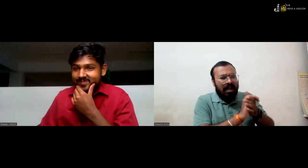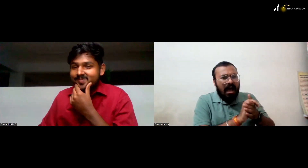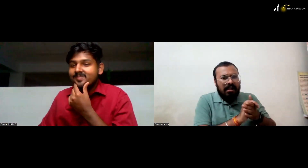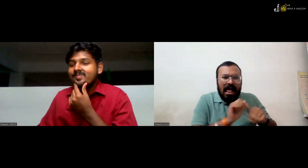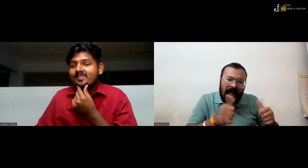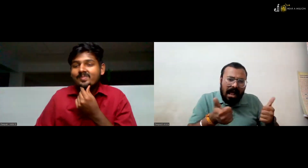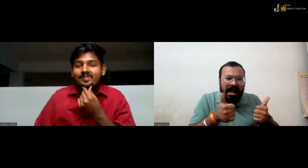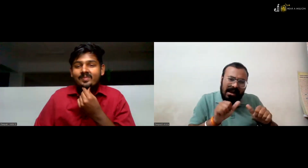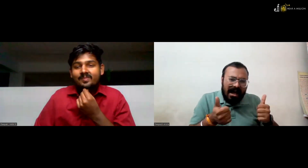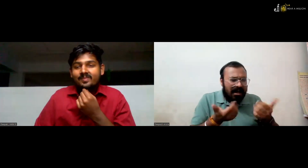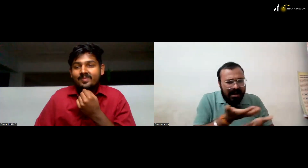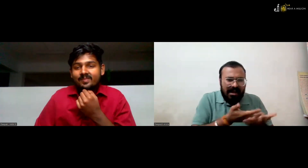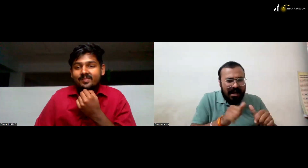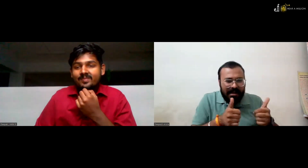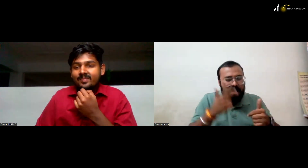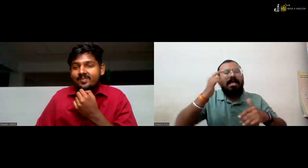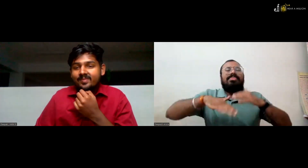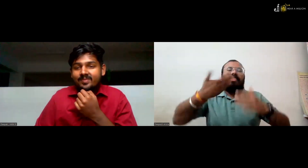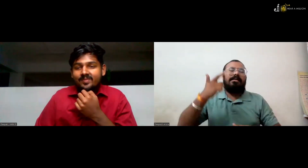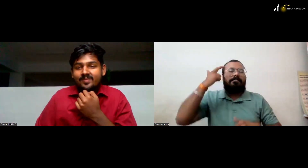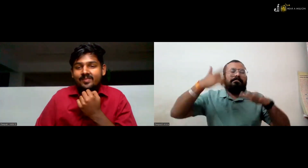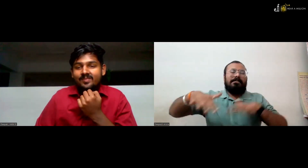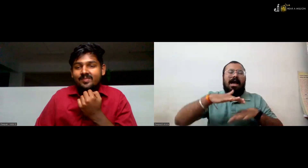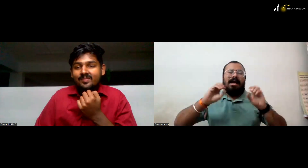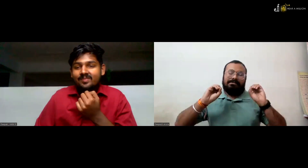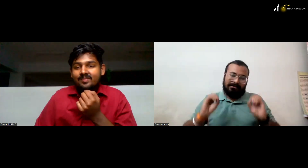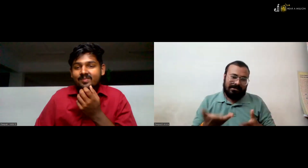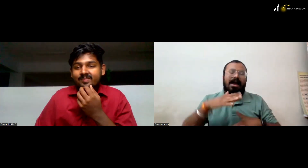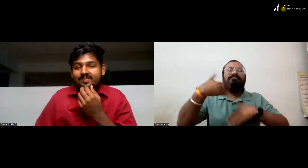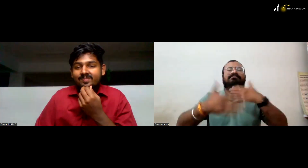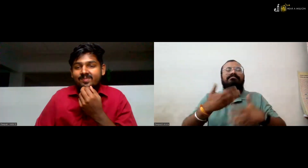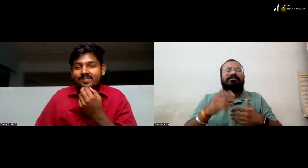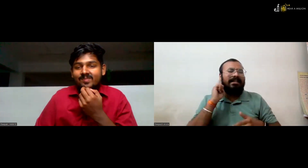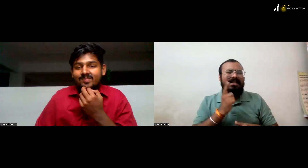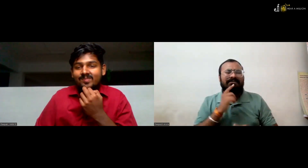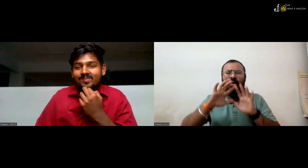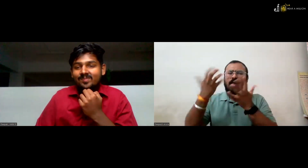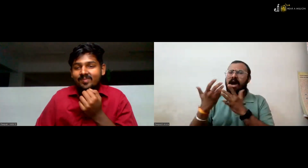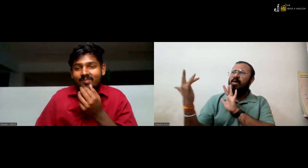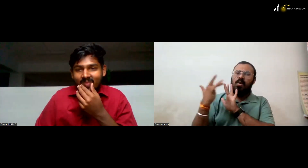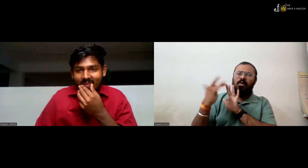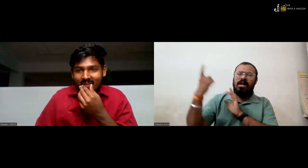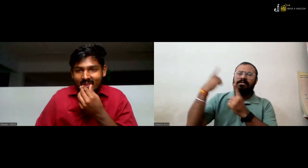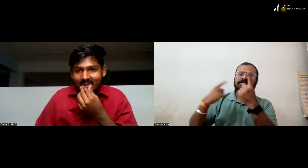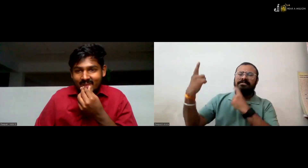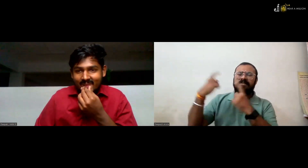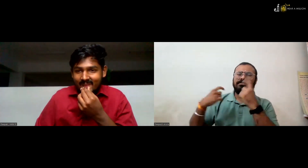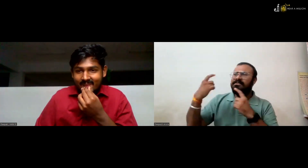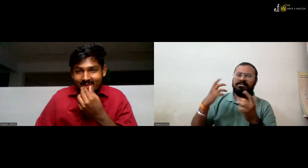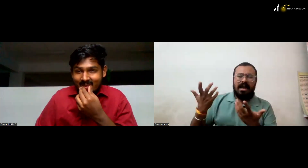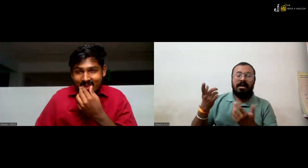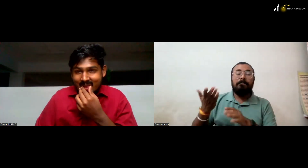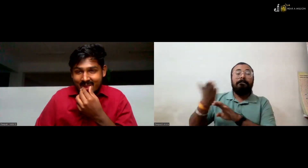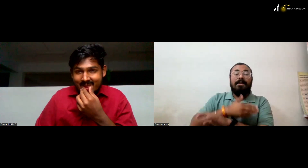try dealing with these different languages, and then we learned eventually. And this is how actually I worked, and